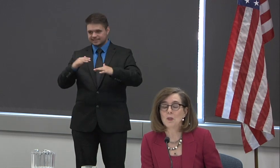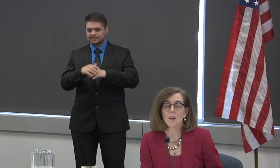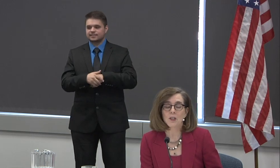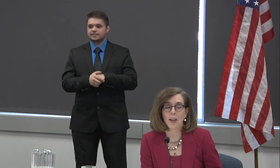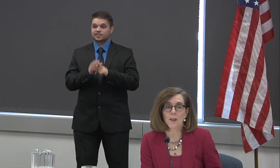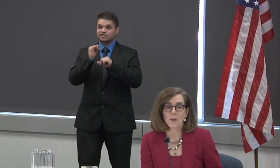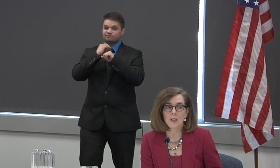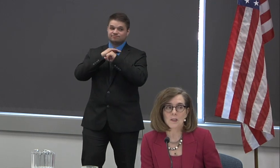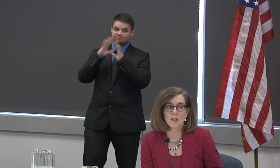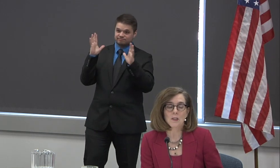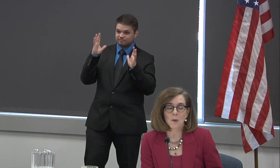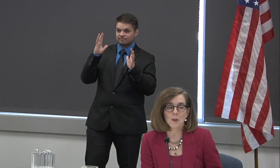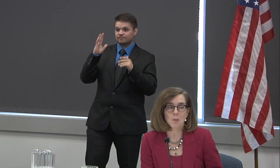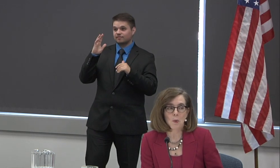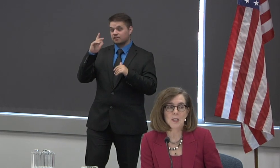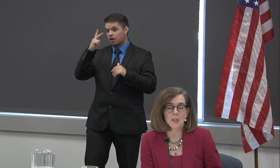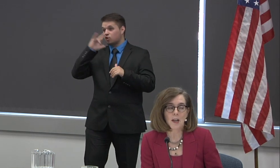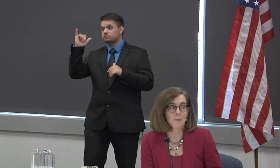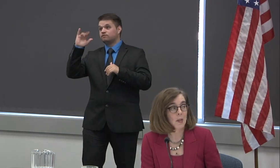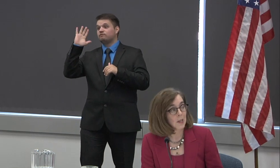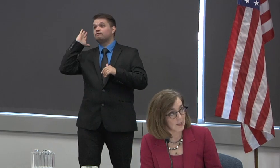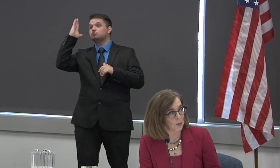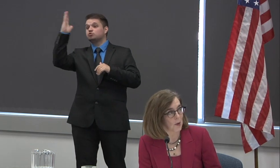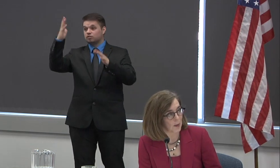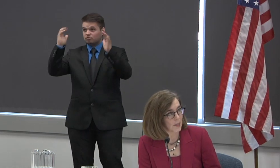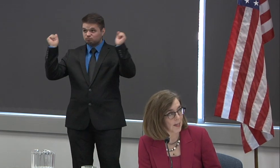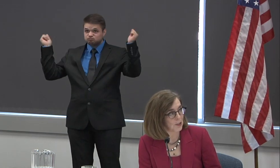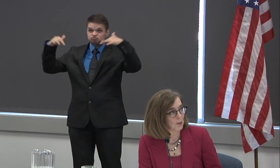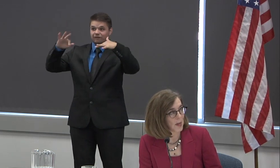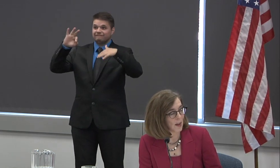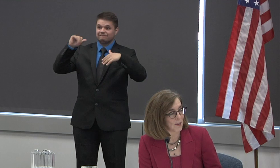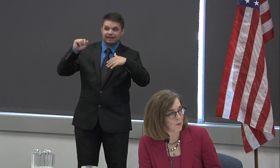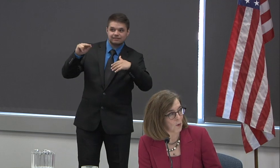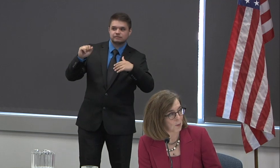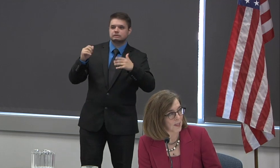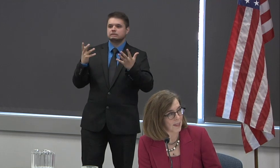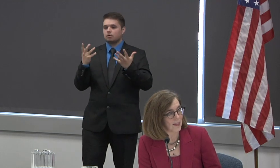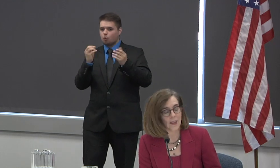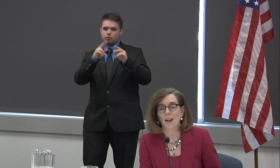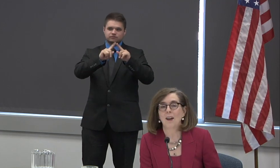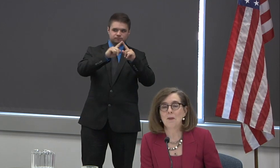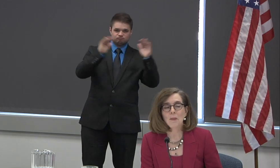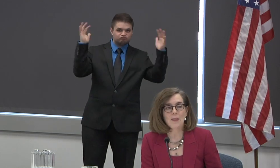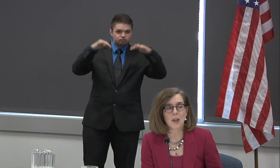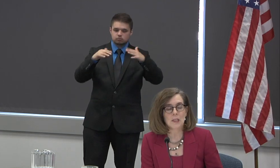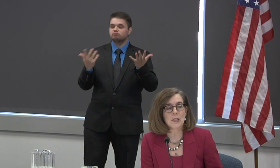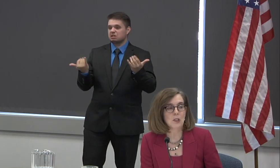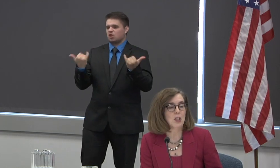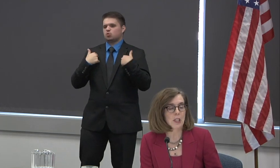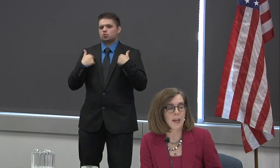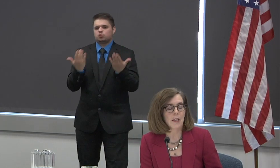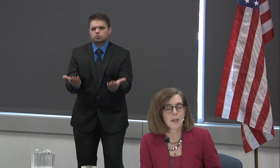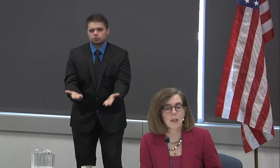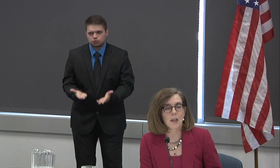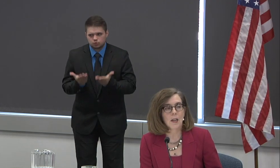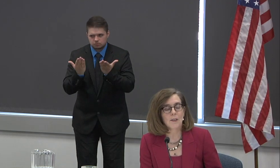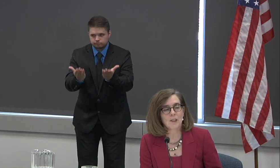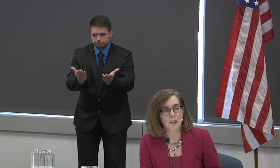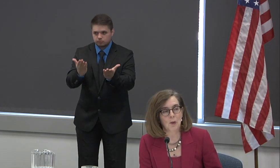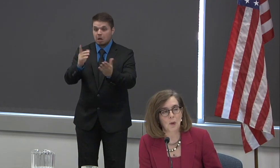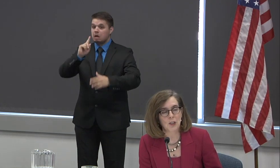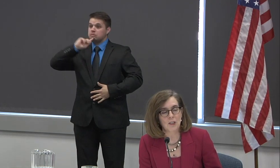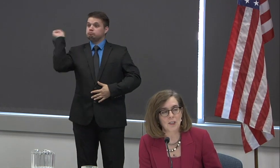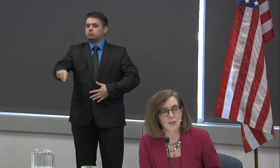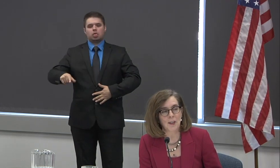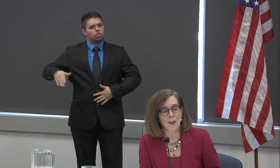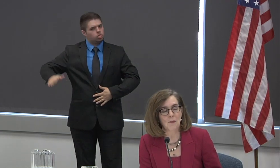large gatherings. And so at this point in time, it's a recommendation. We haven't formally made that decision yet. The second